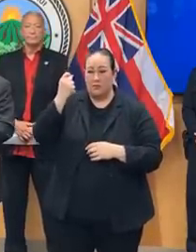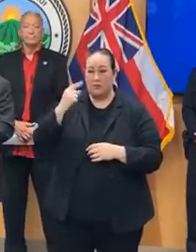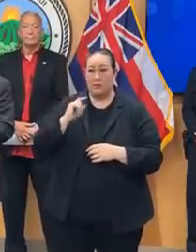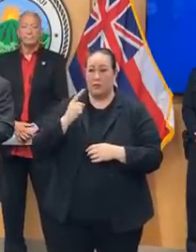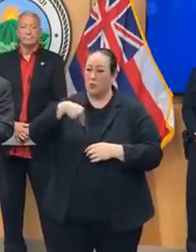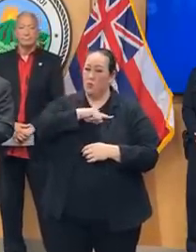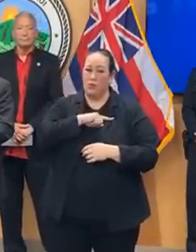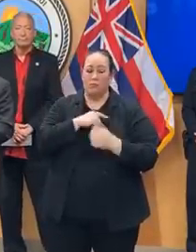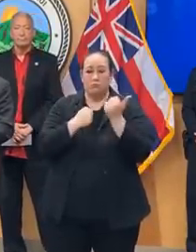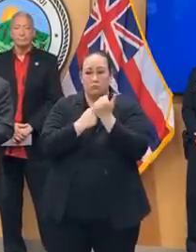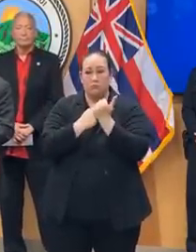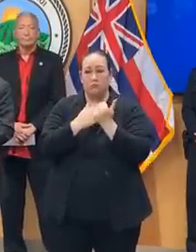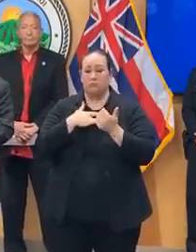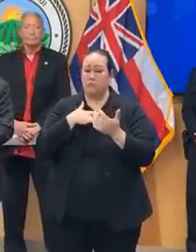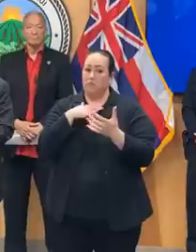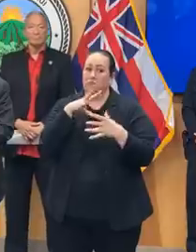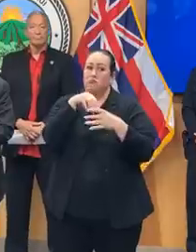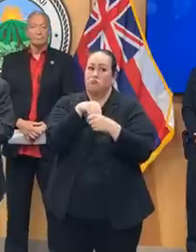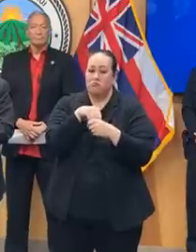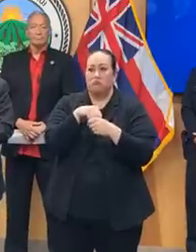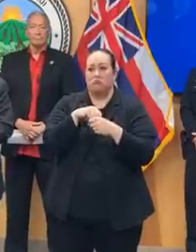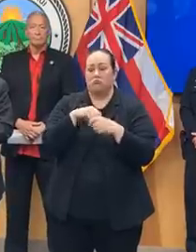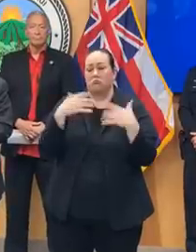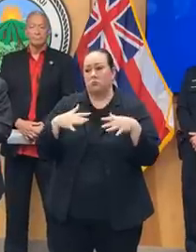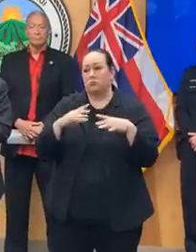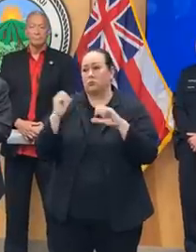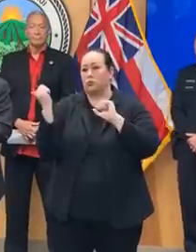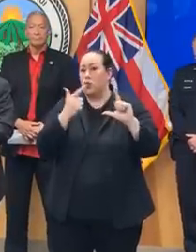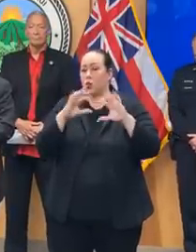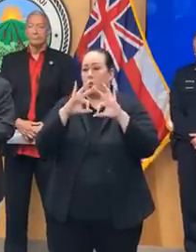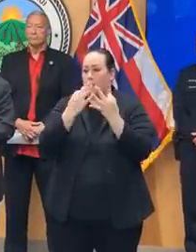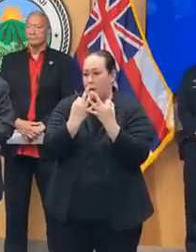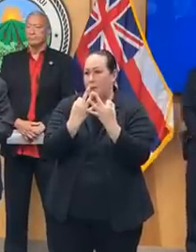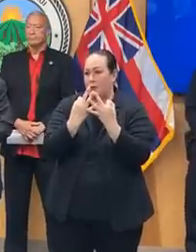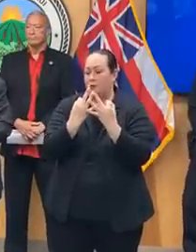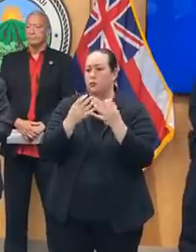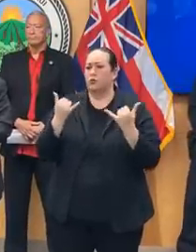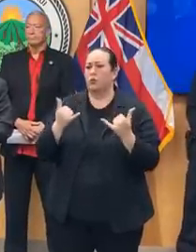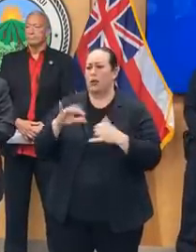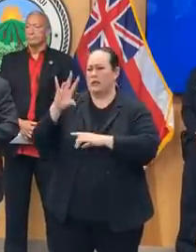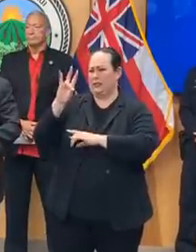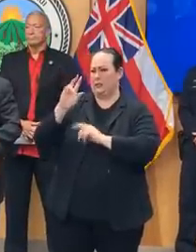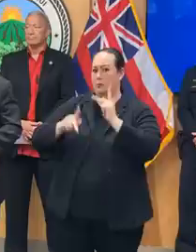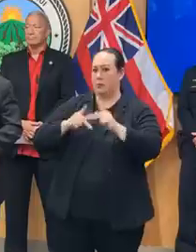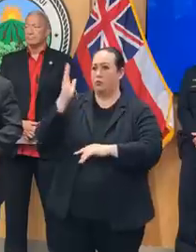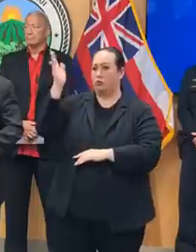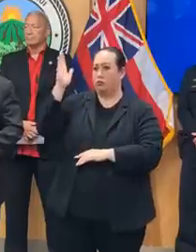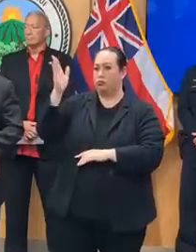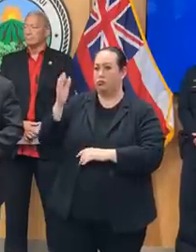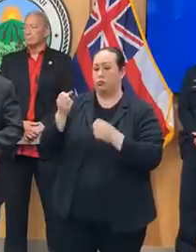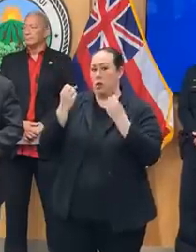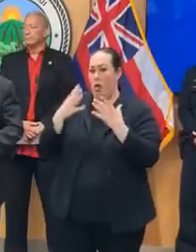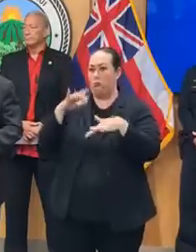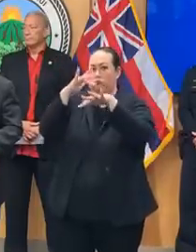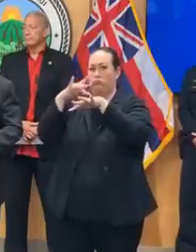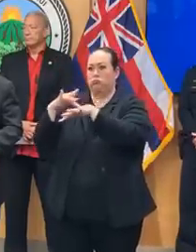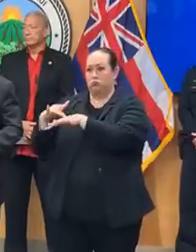family. We're going to have 7 speakers today, try to give you a full update, a lot to cover.